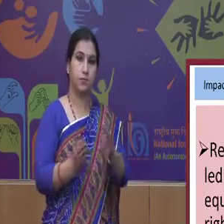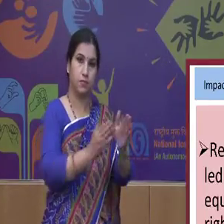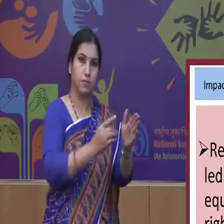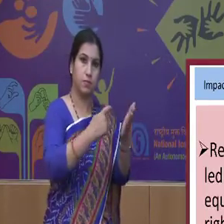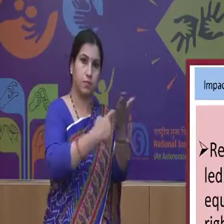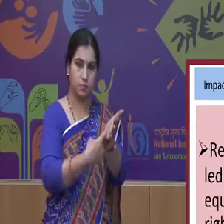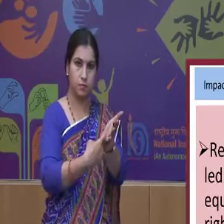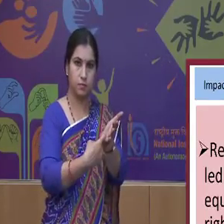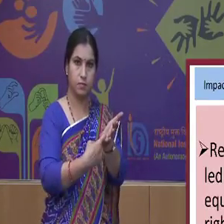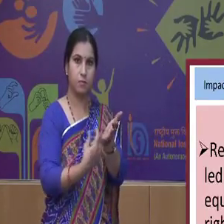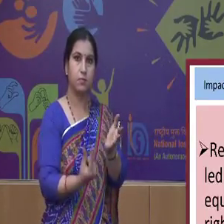Ruskin,